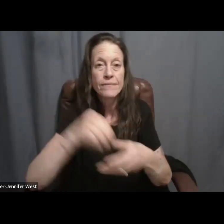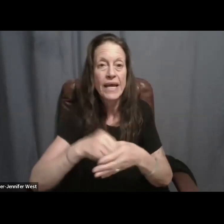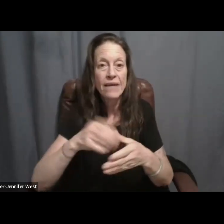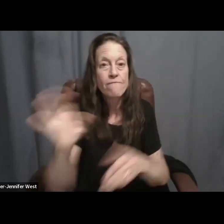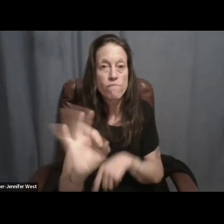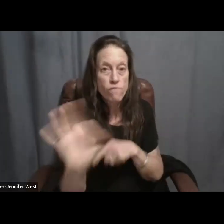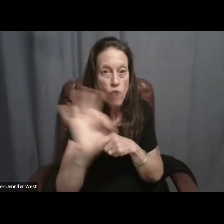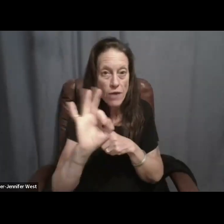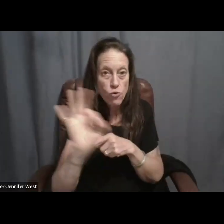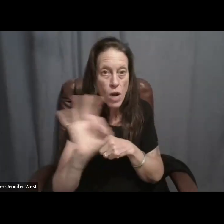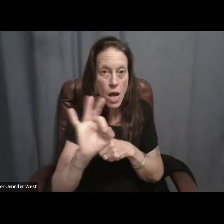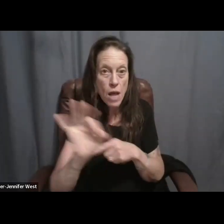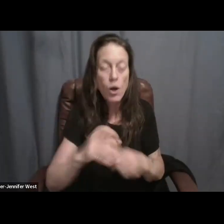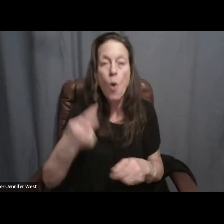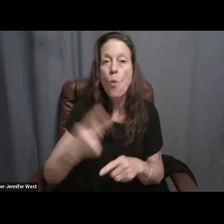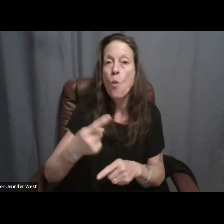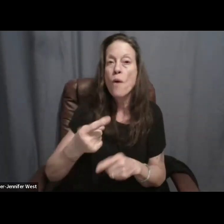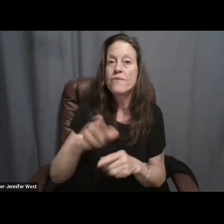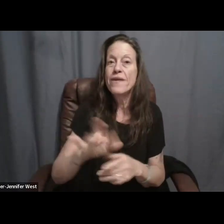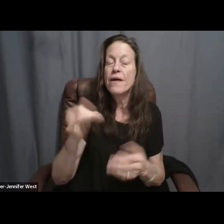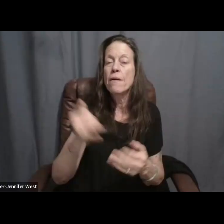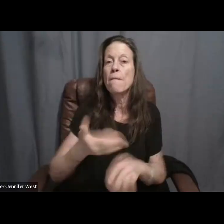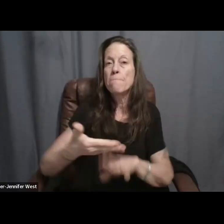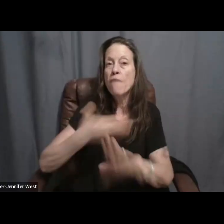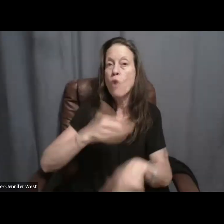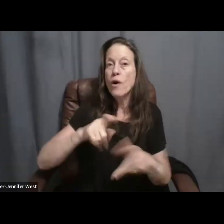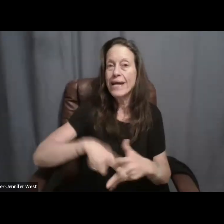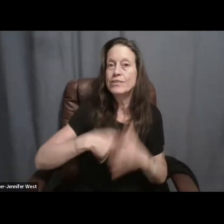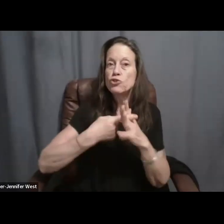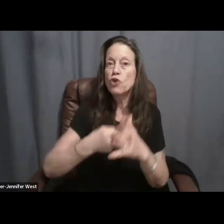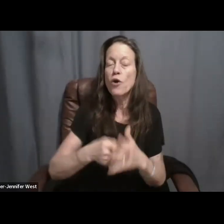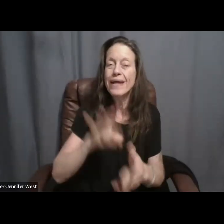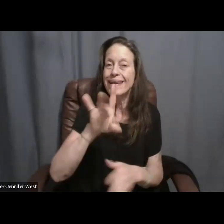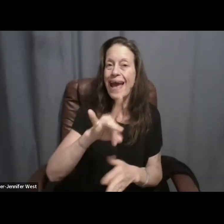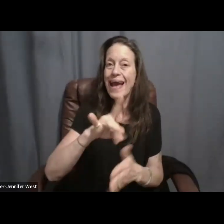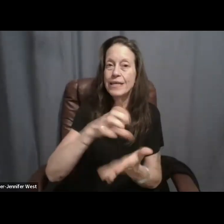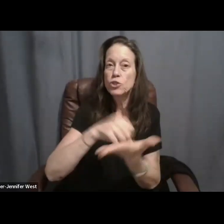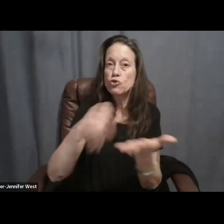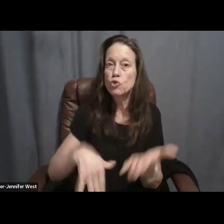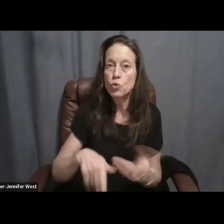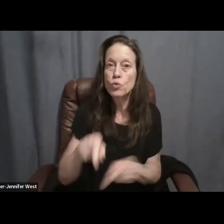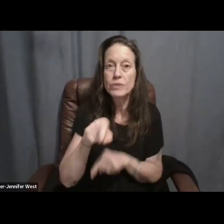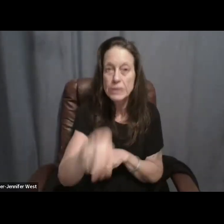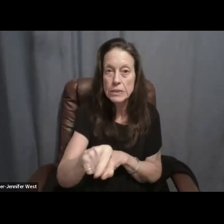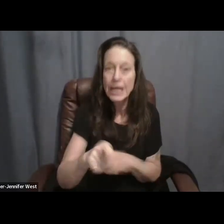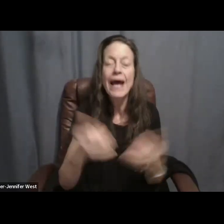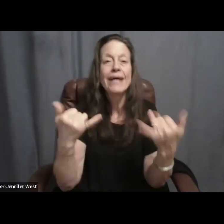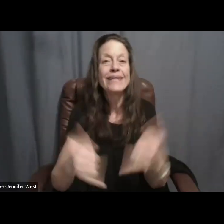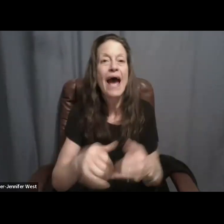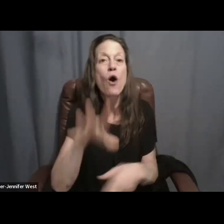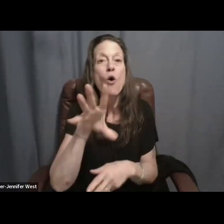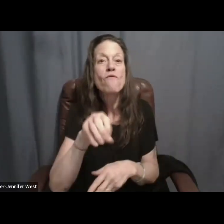daughters, one of them. Now they have like 50, and they run classes on Wednesdays and Fridays, as well as